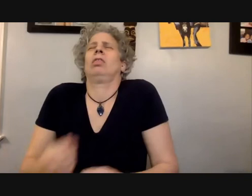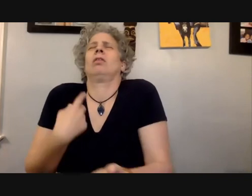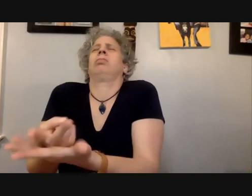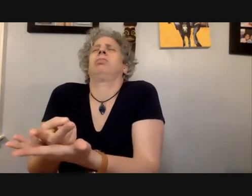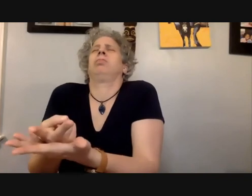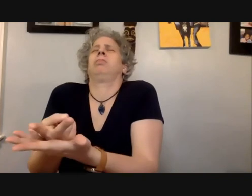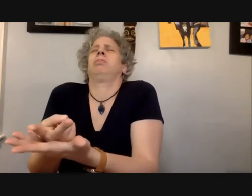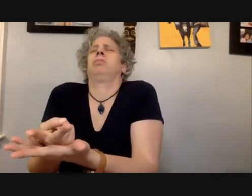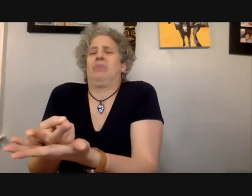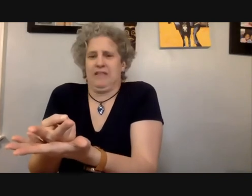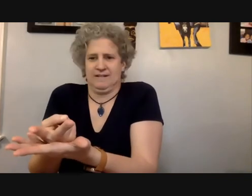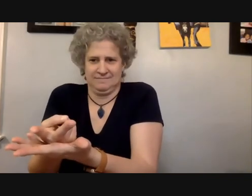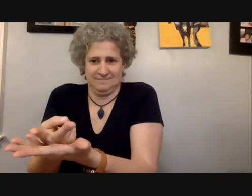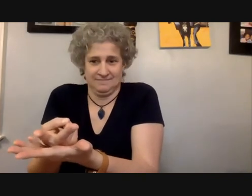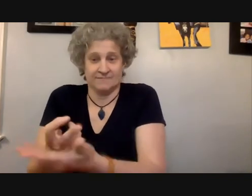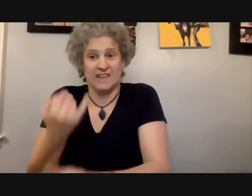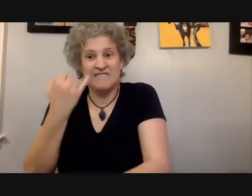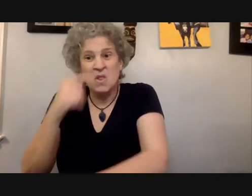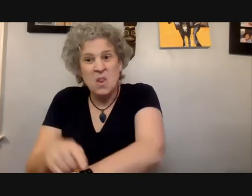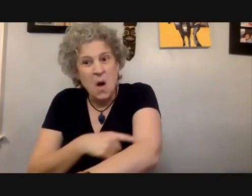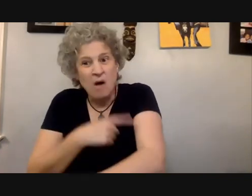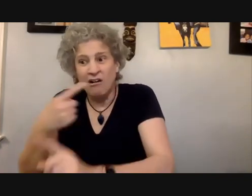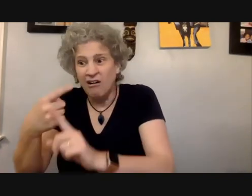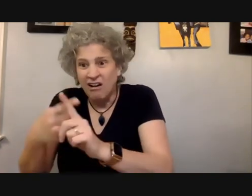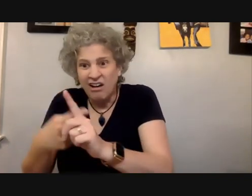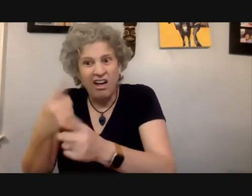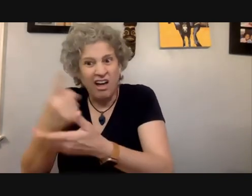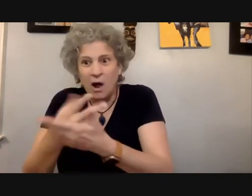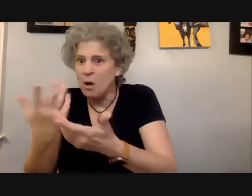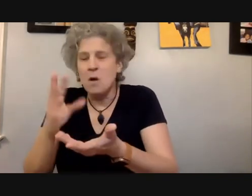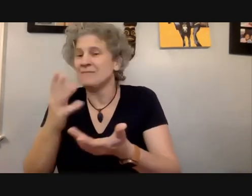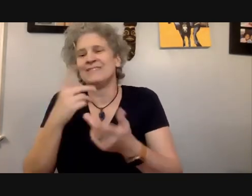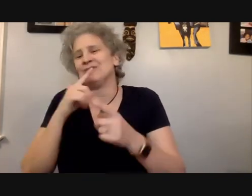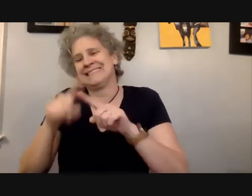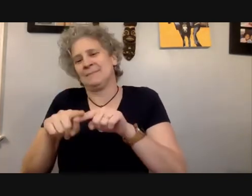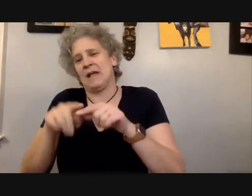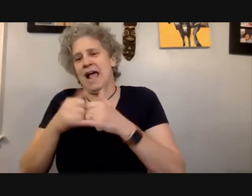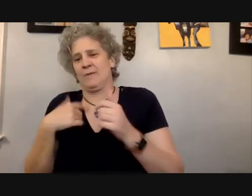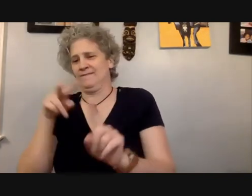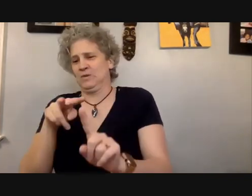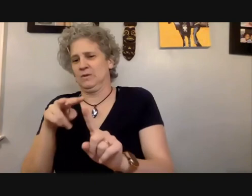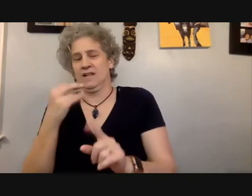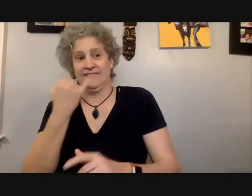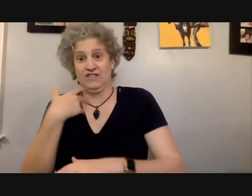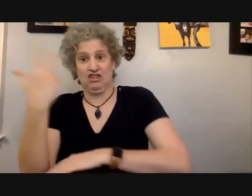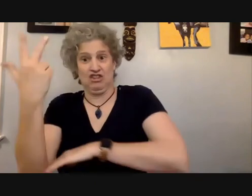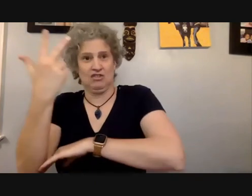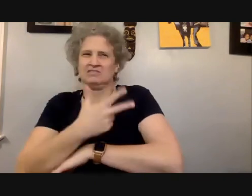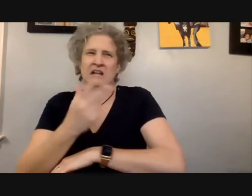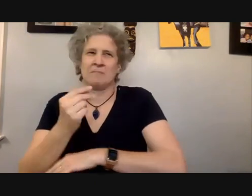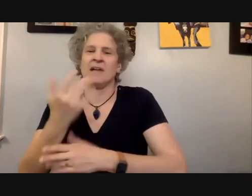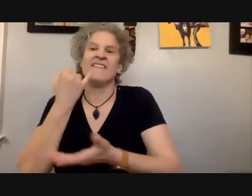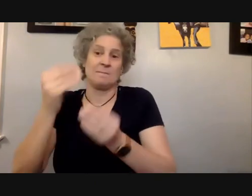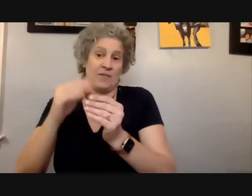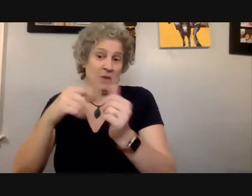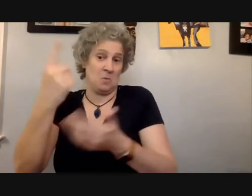Looks like this, and you want to make sure that your facial expression matches. If it's for a long time, like a month or more, really depends